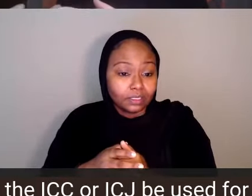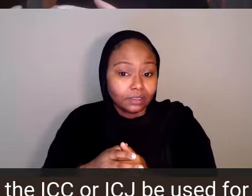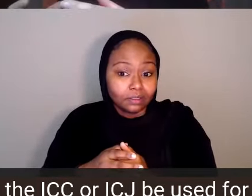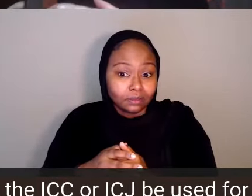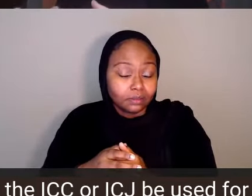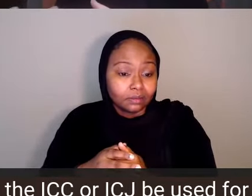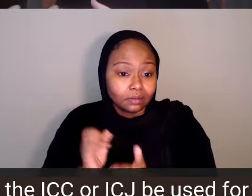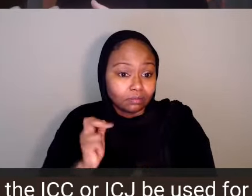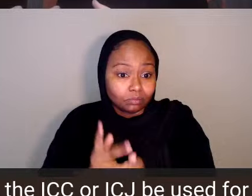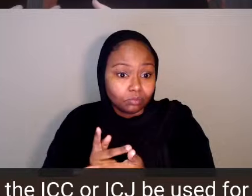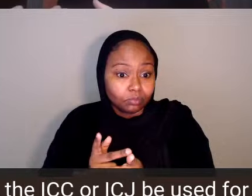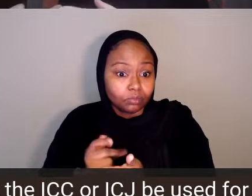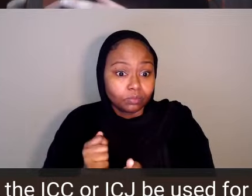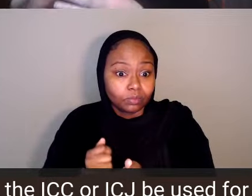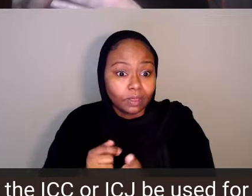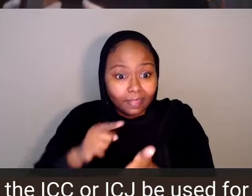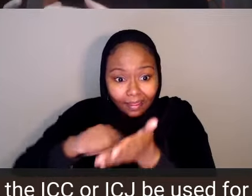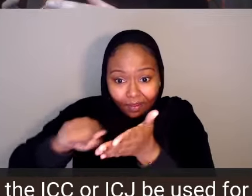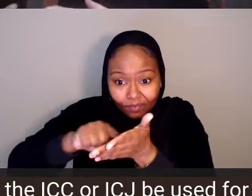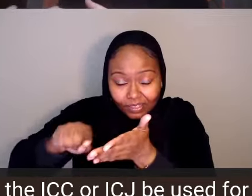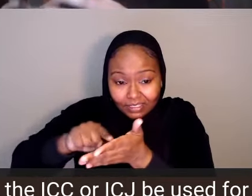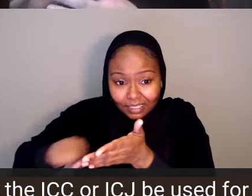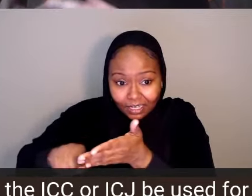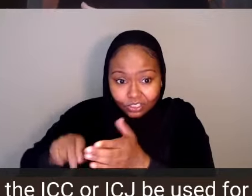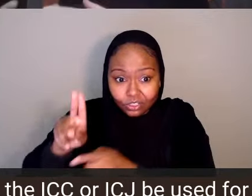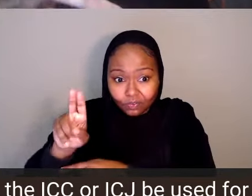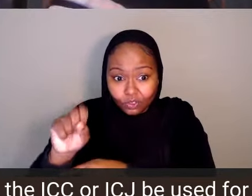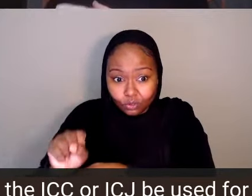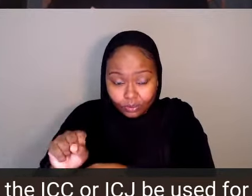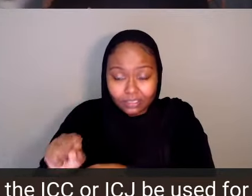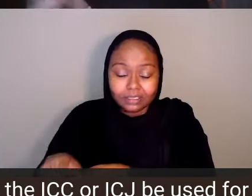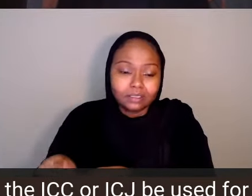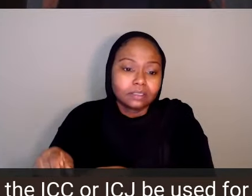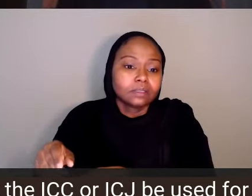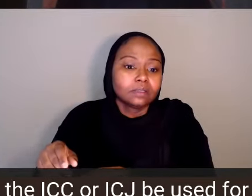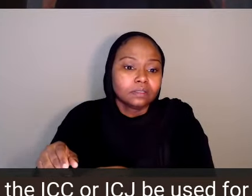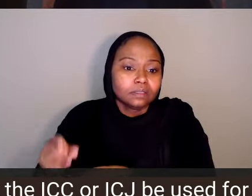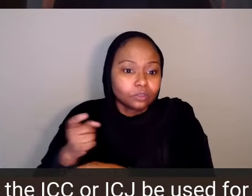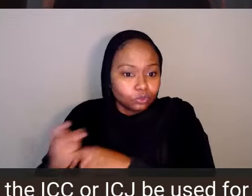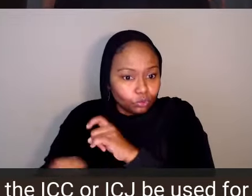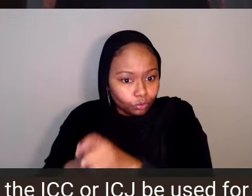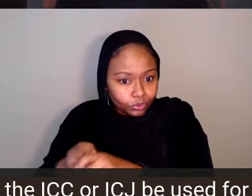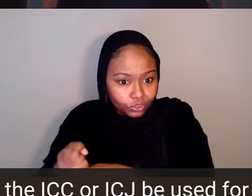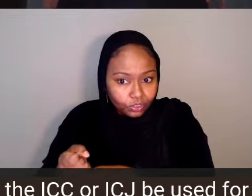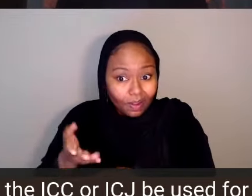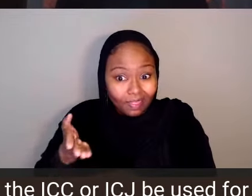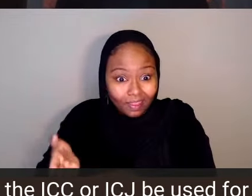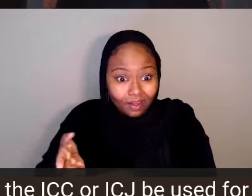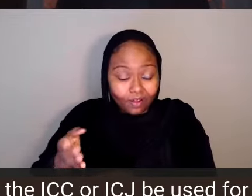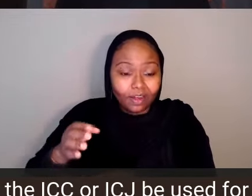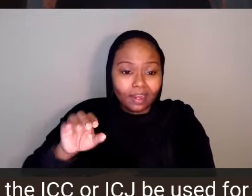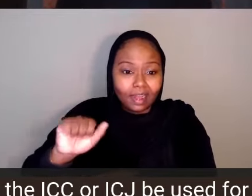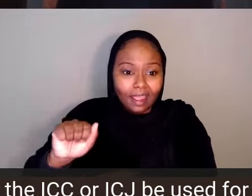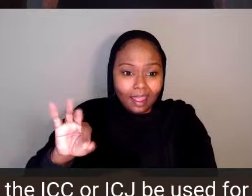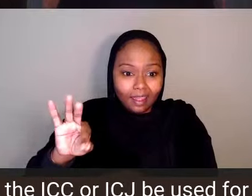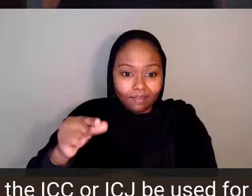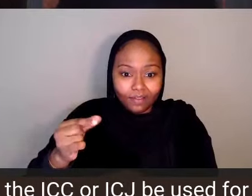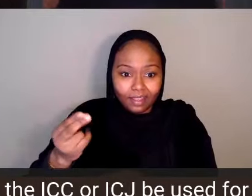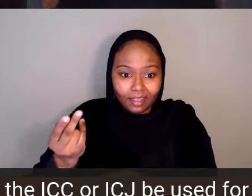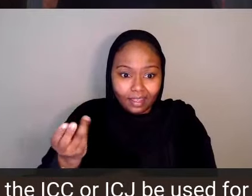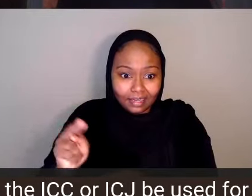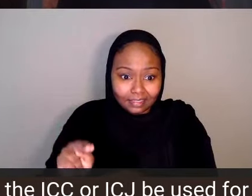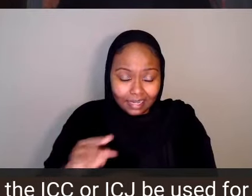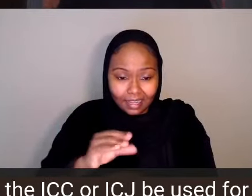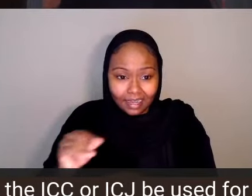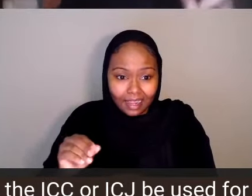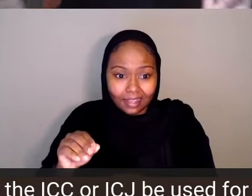the investigation of the U.S. torture program. So torture that occurred on Afghanistan and then in the black sites. Again, the current prosecutor,